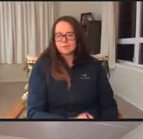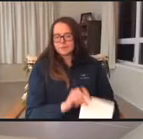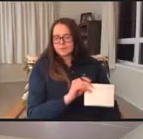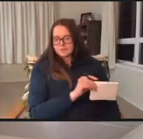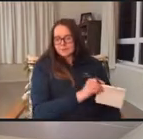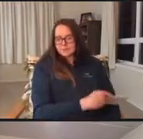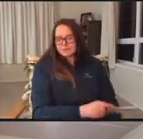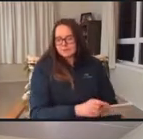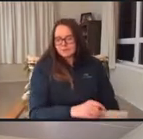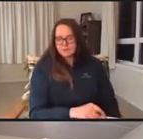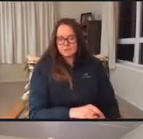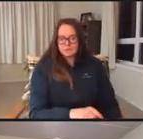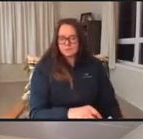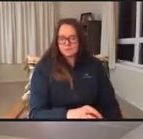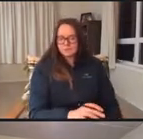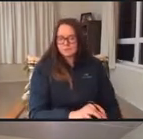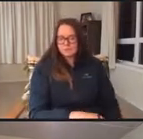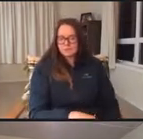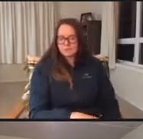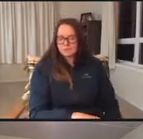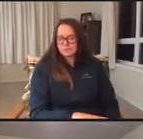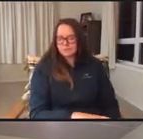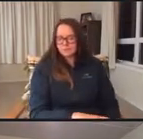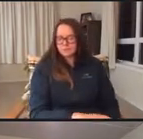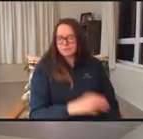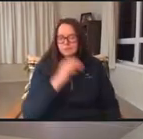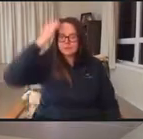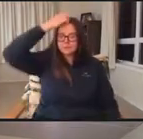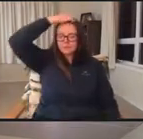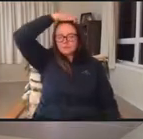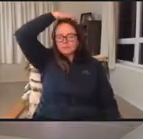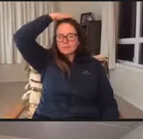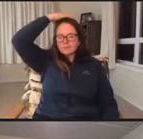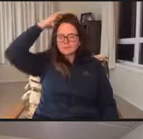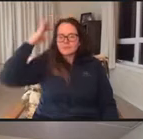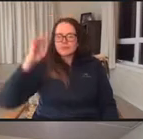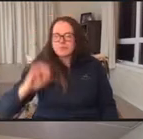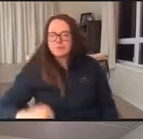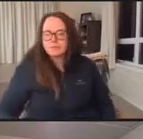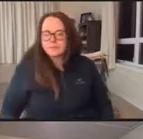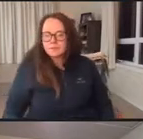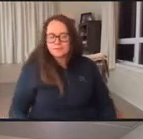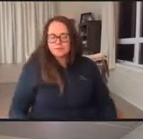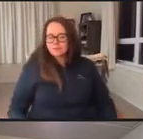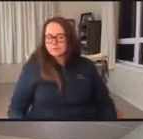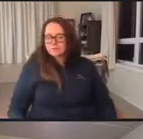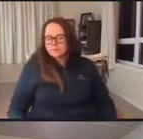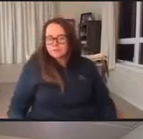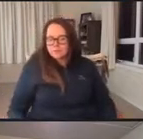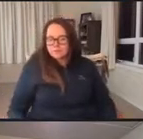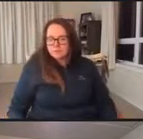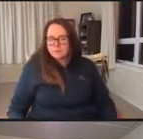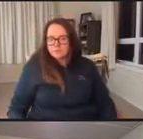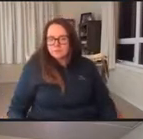What are some visual sign language communications? So these may be some things you have heard of in the past. ASL's American